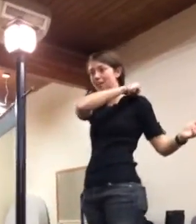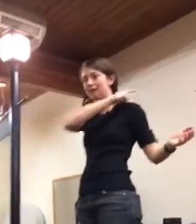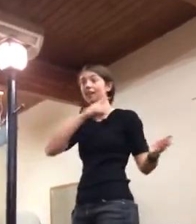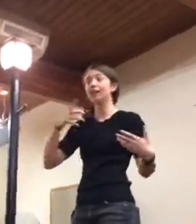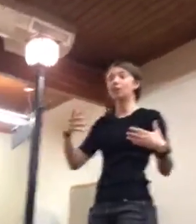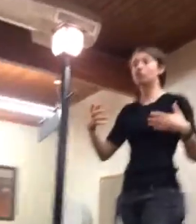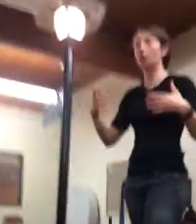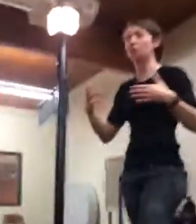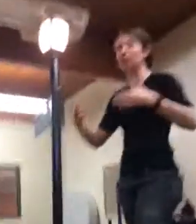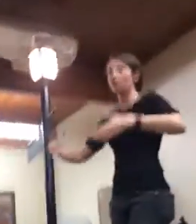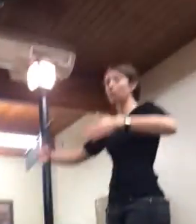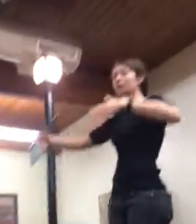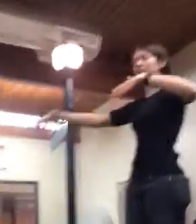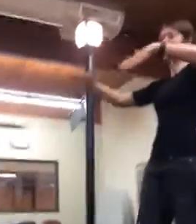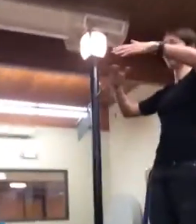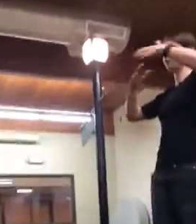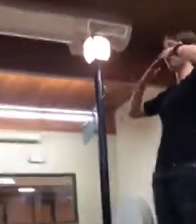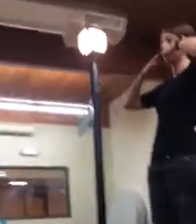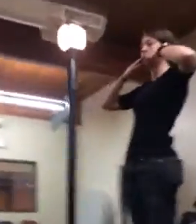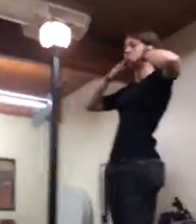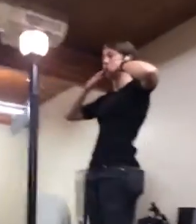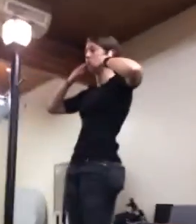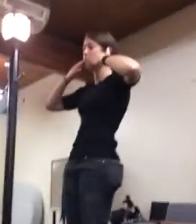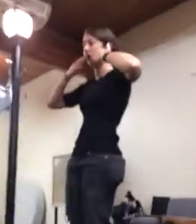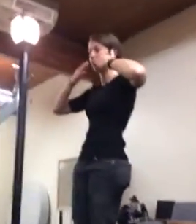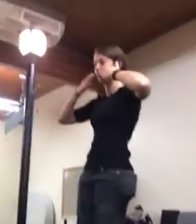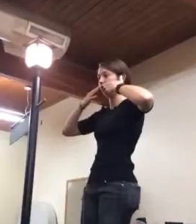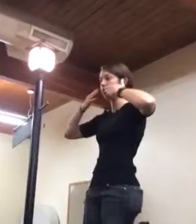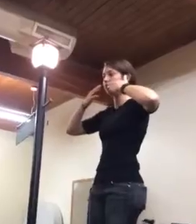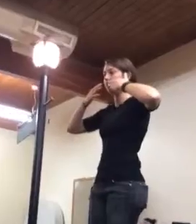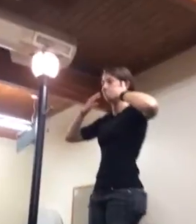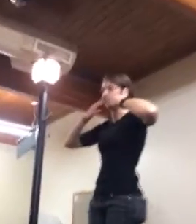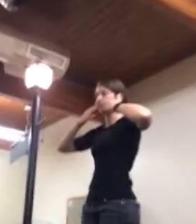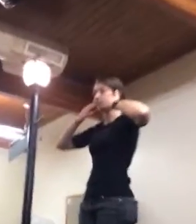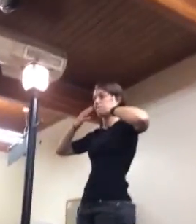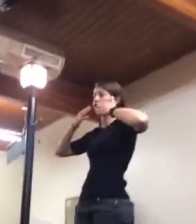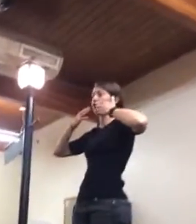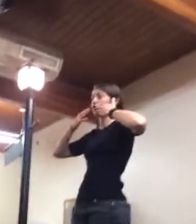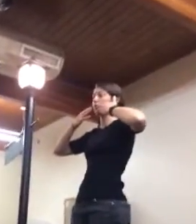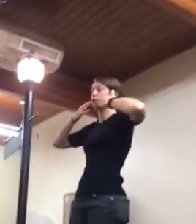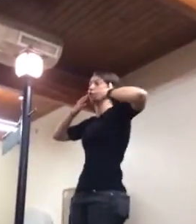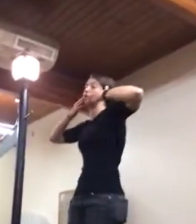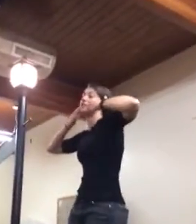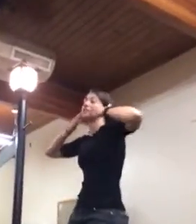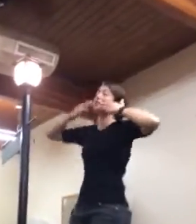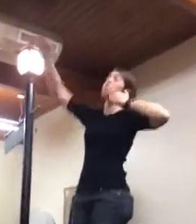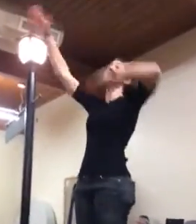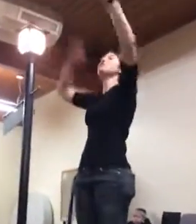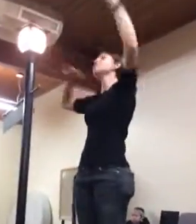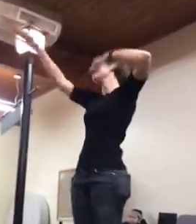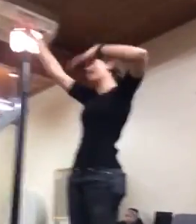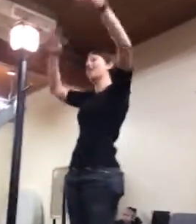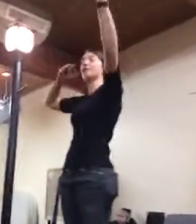me. So, well, we're going to start with our hands up here by our mouths, because it's like there's so much joy, it's just spewing out of